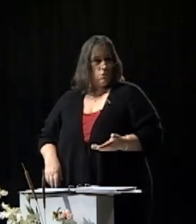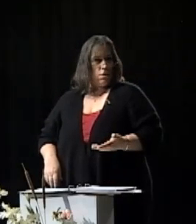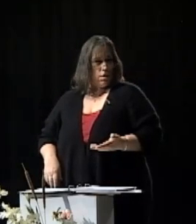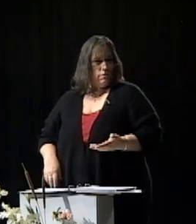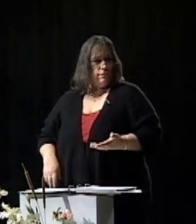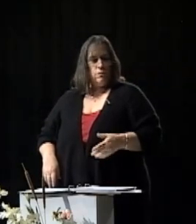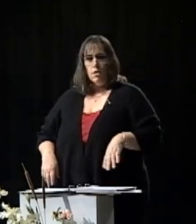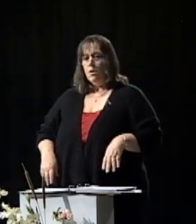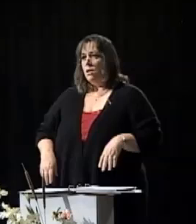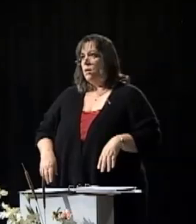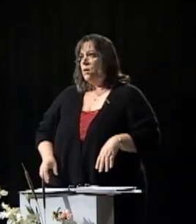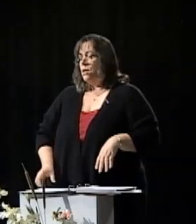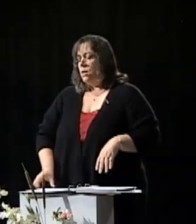Okay.